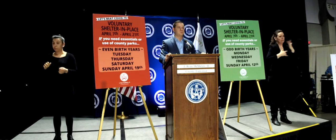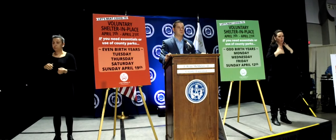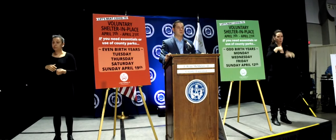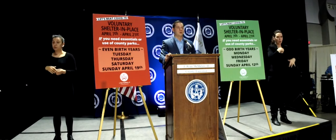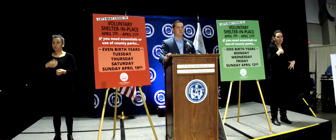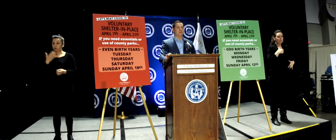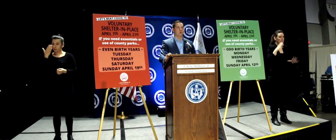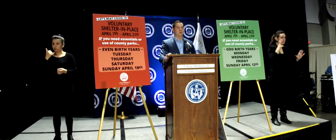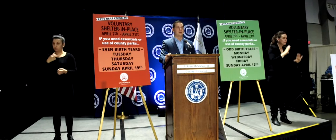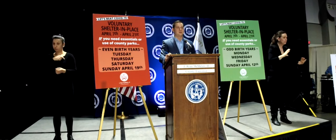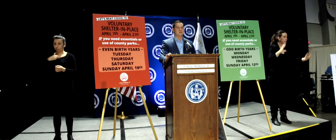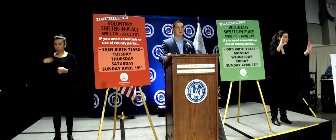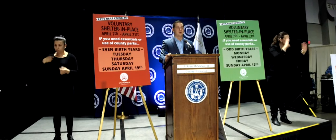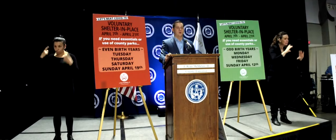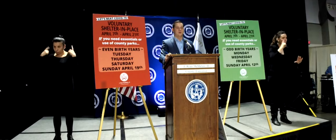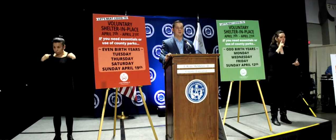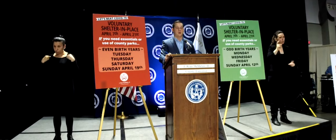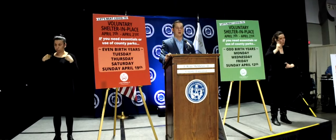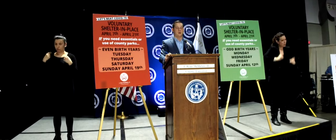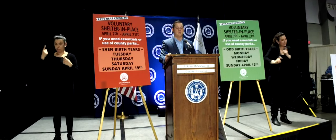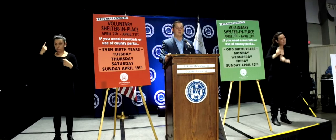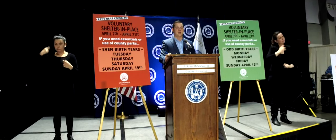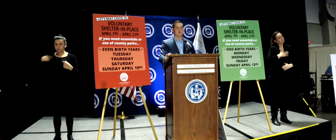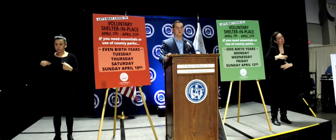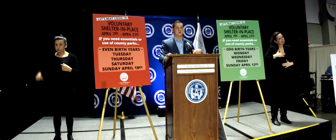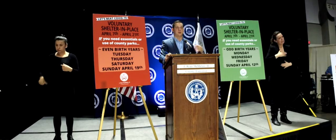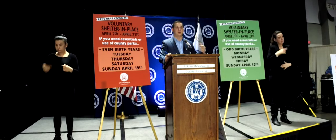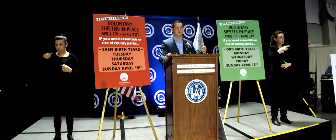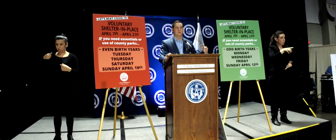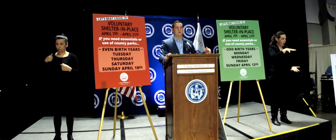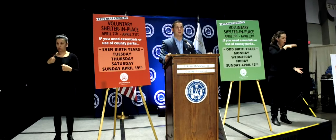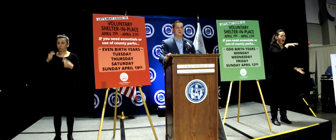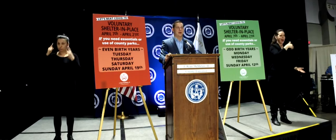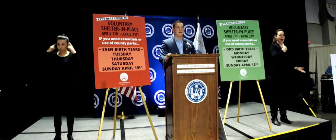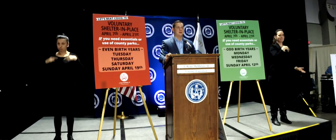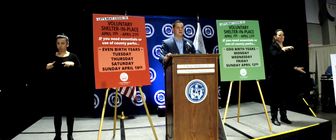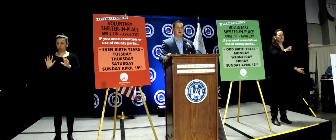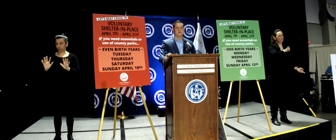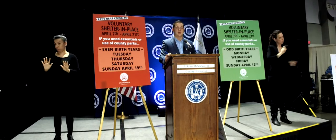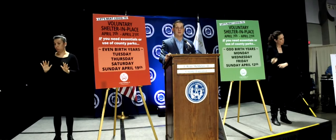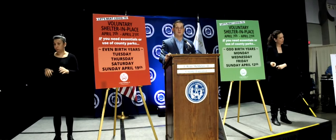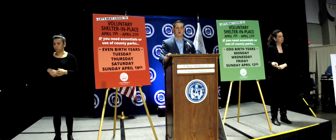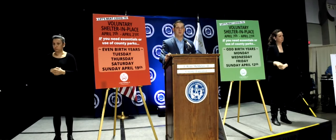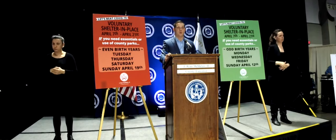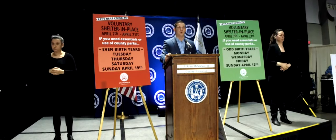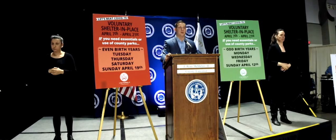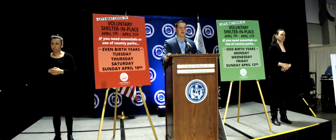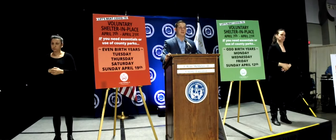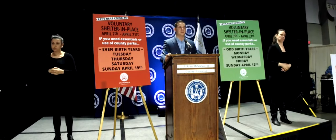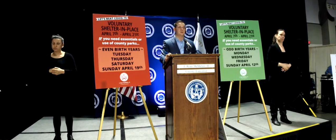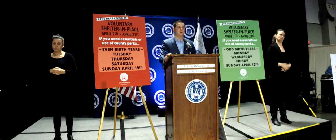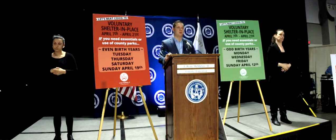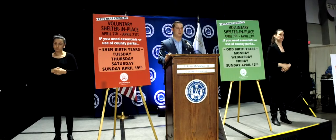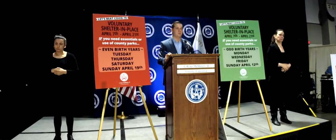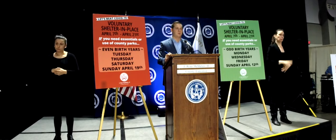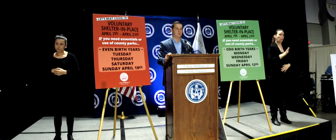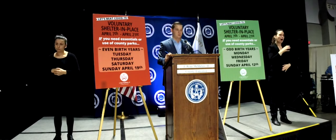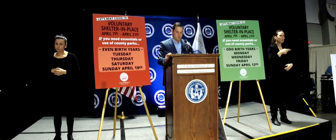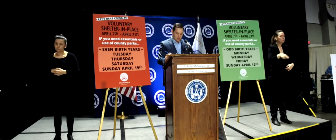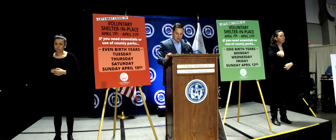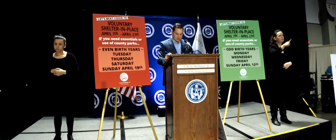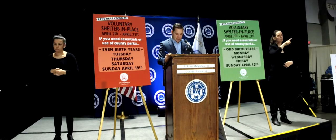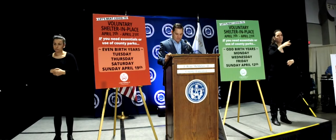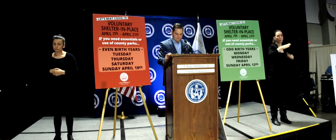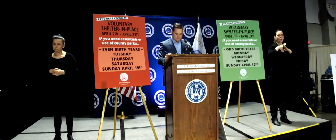responders, employees with protective gear so that they are safe from COVID-19. So I want to thank people